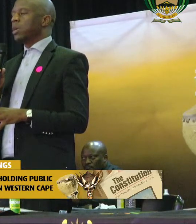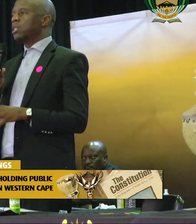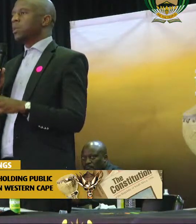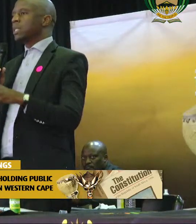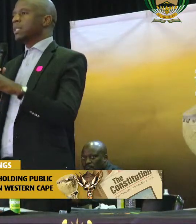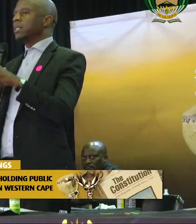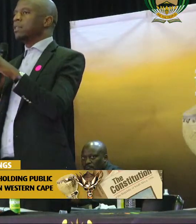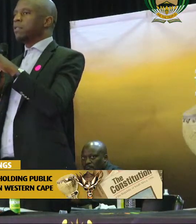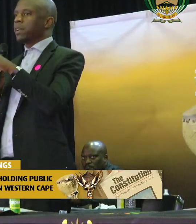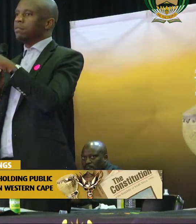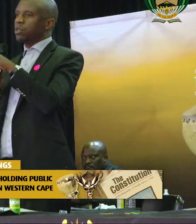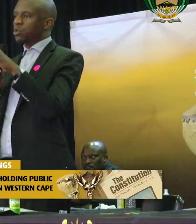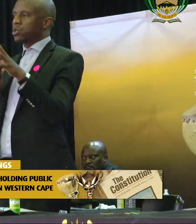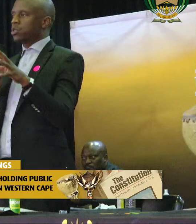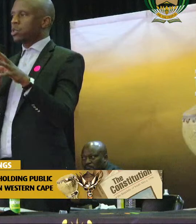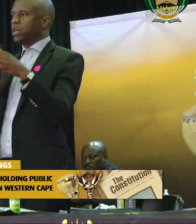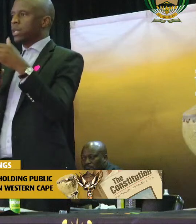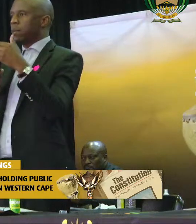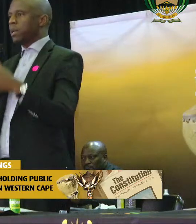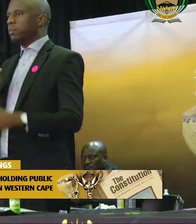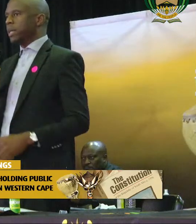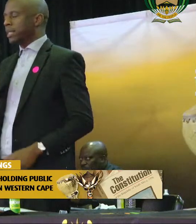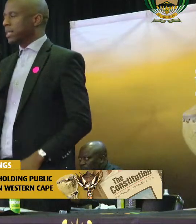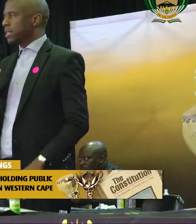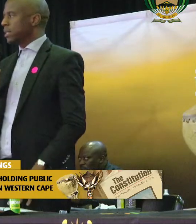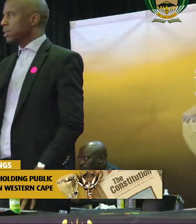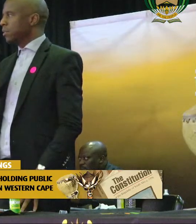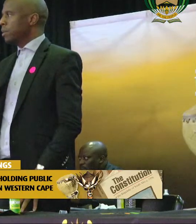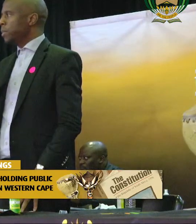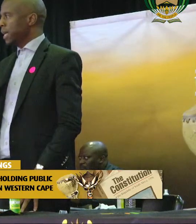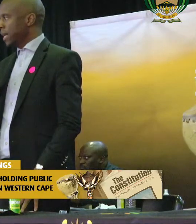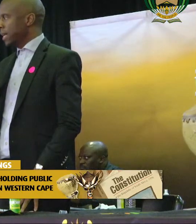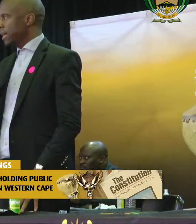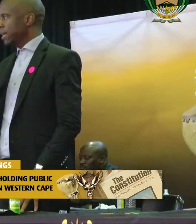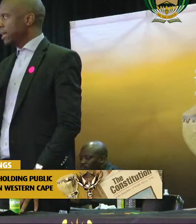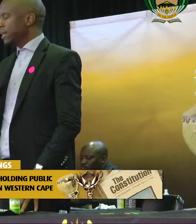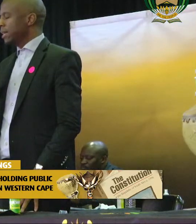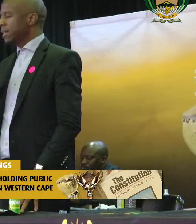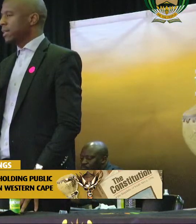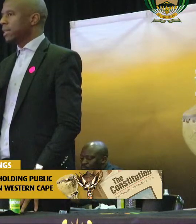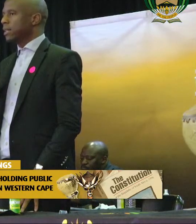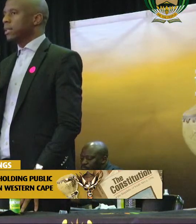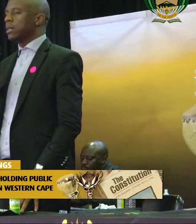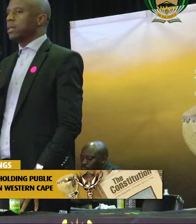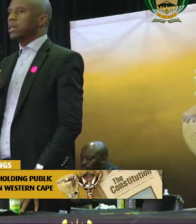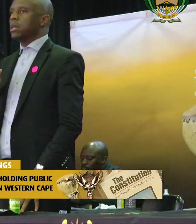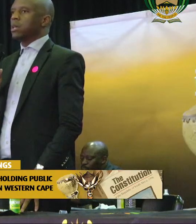They were expressing different views on the amendment of the bill.